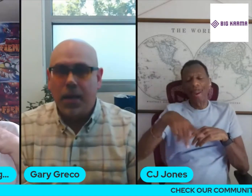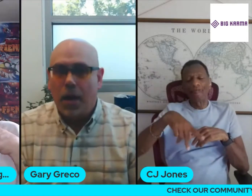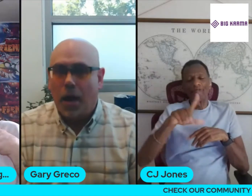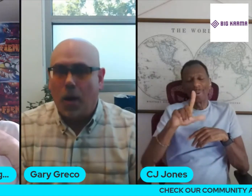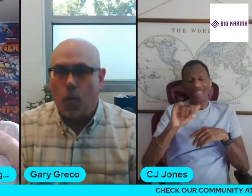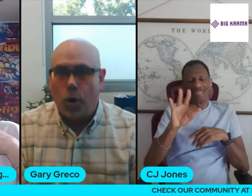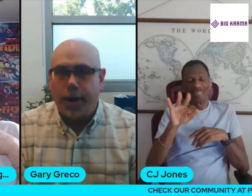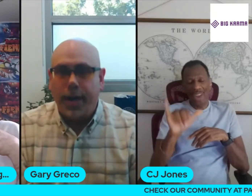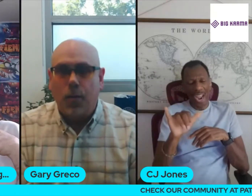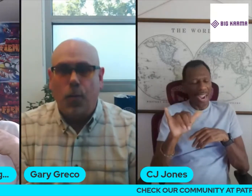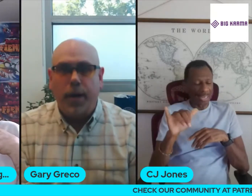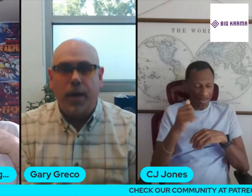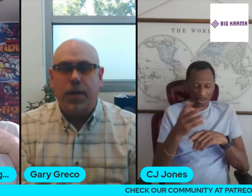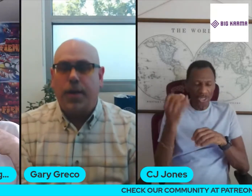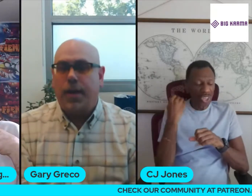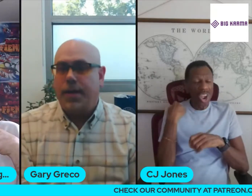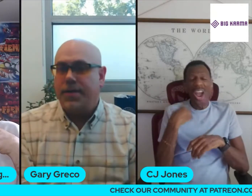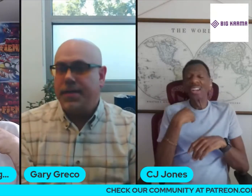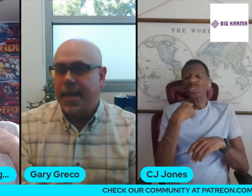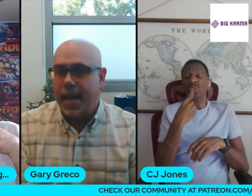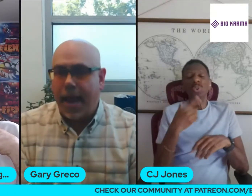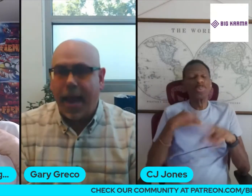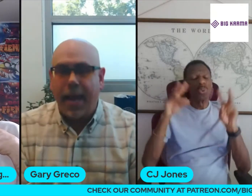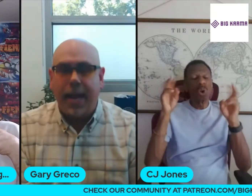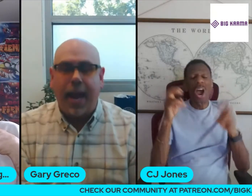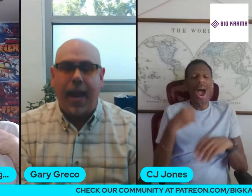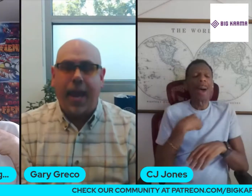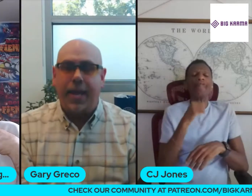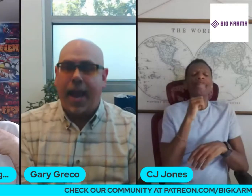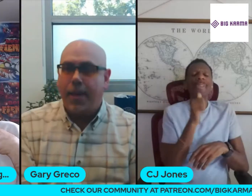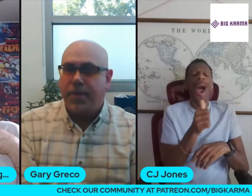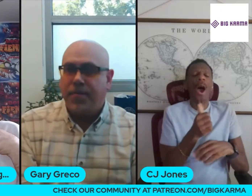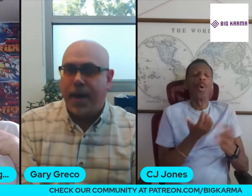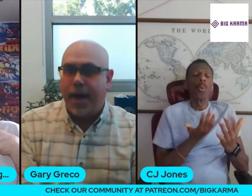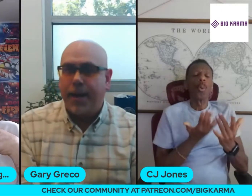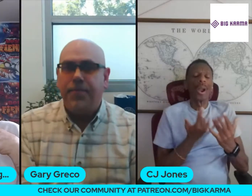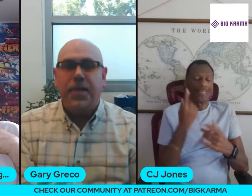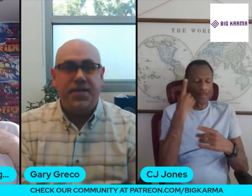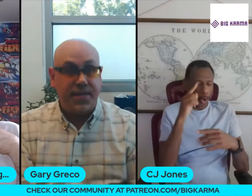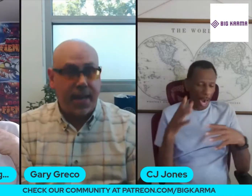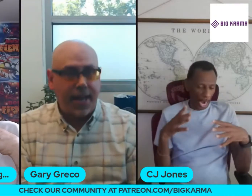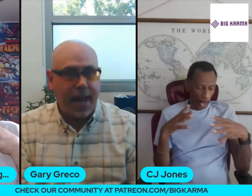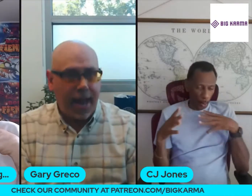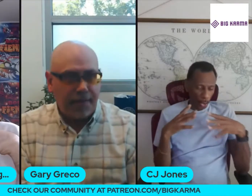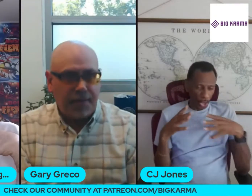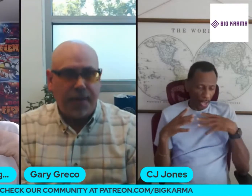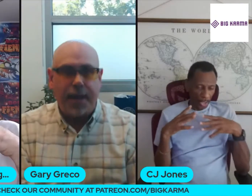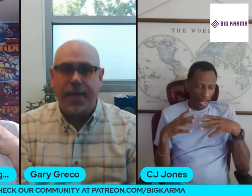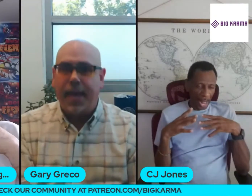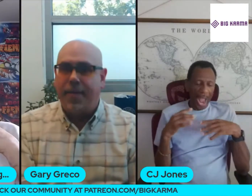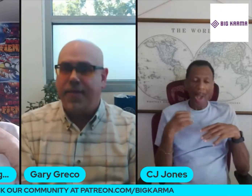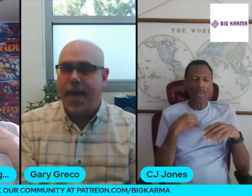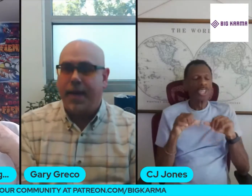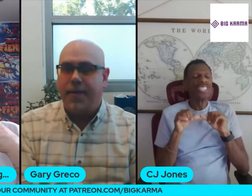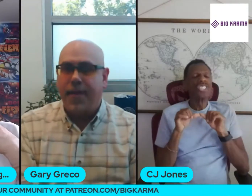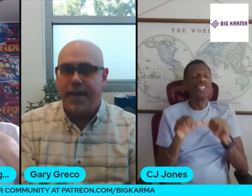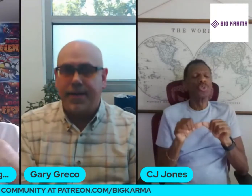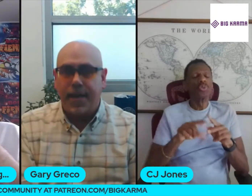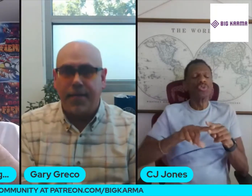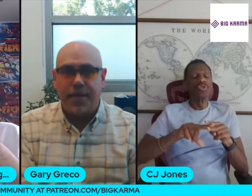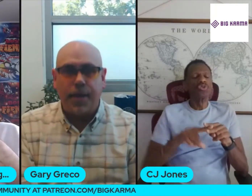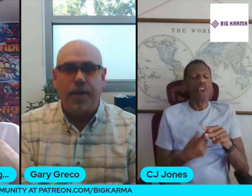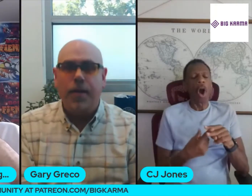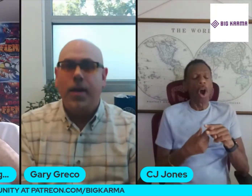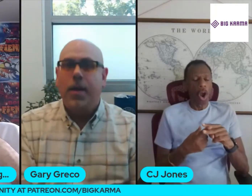been working with CAA and Amplify. CAA Amplify, they have that